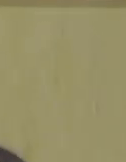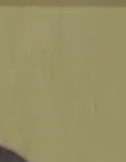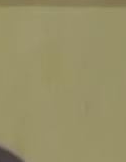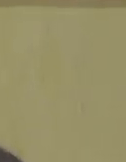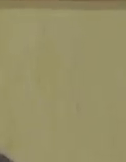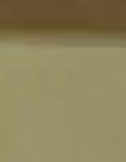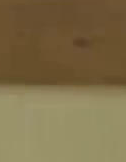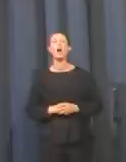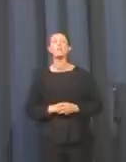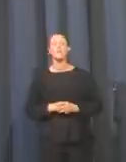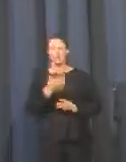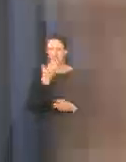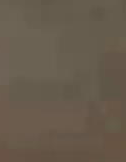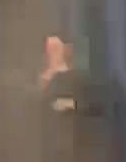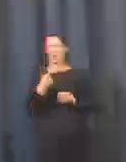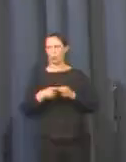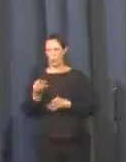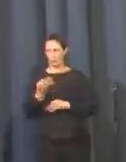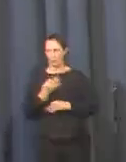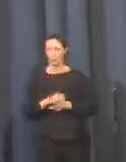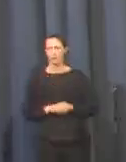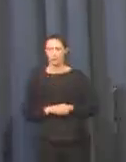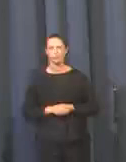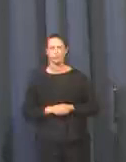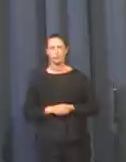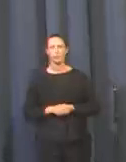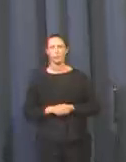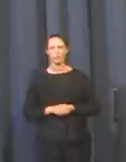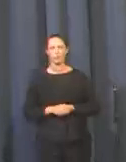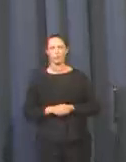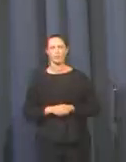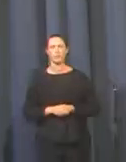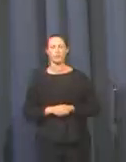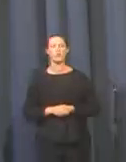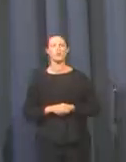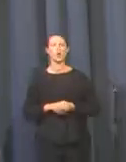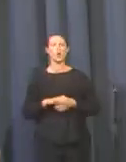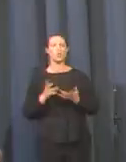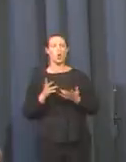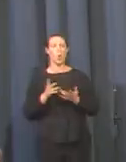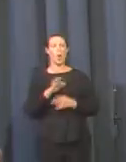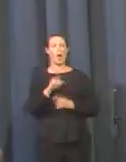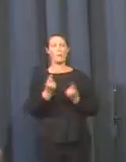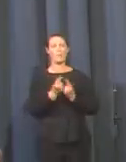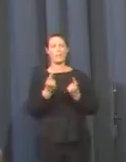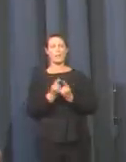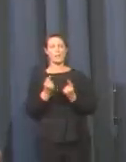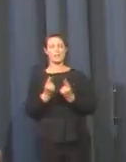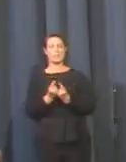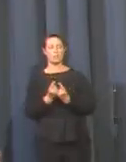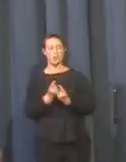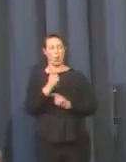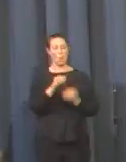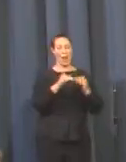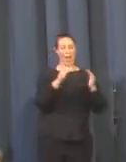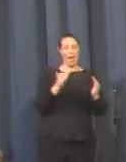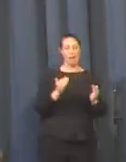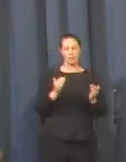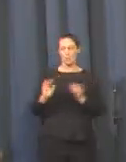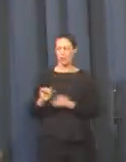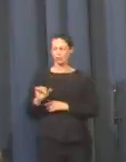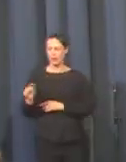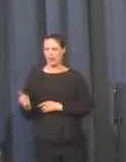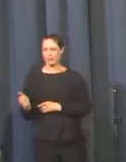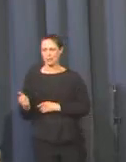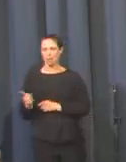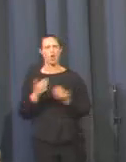Thank you for the question. A few points also within a household. So we're all getting, the community here